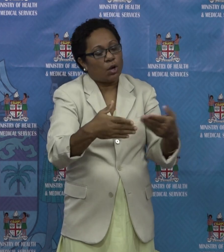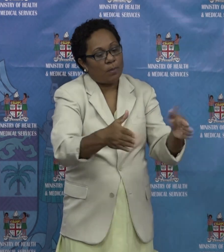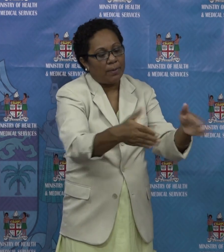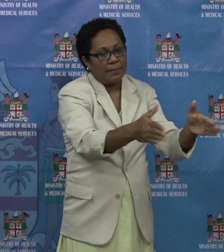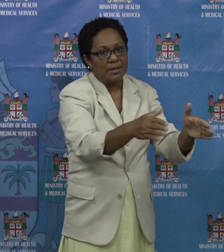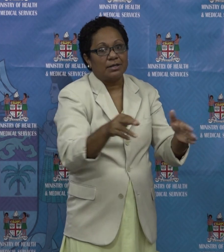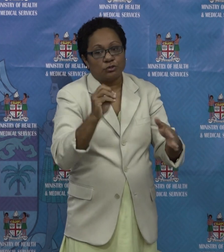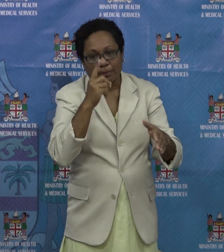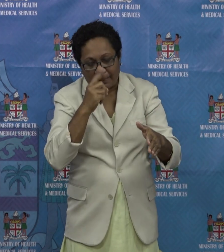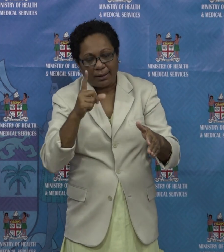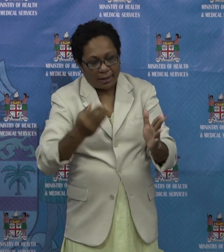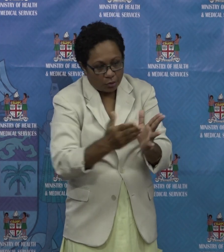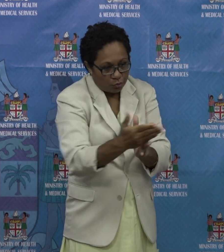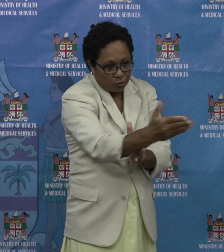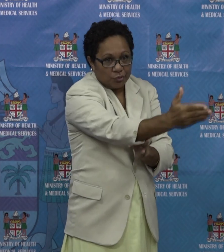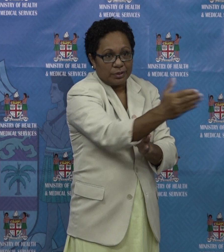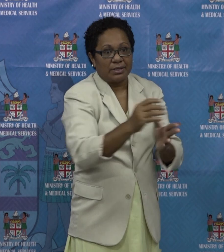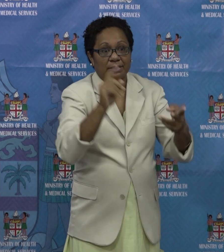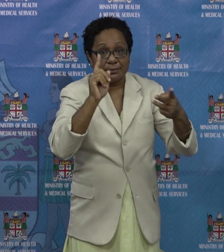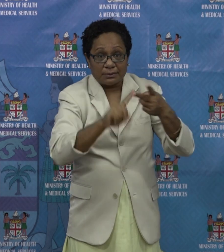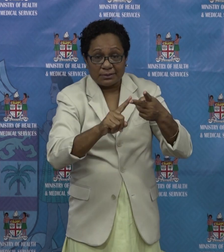There is some people who actually need to be